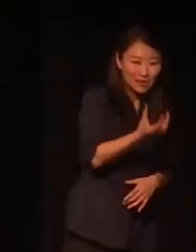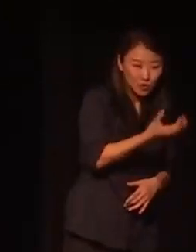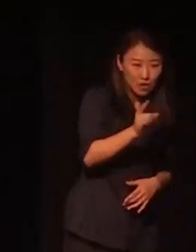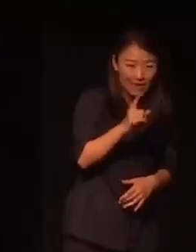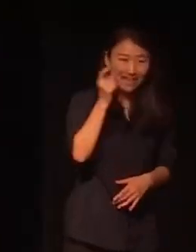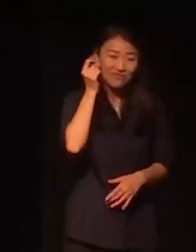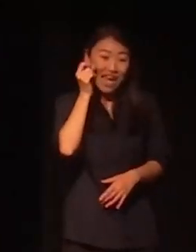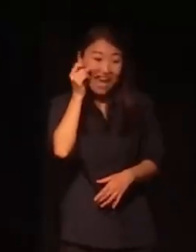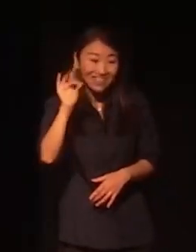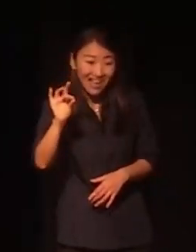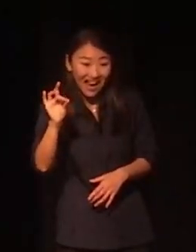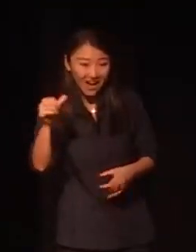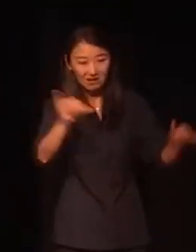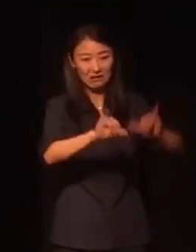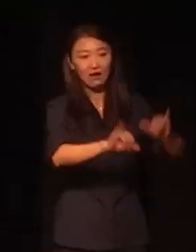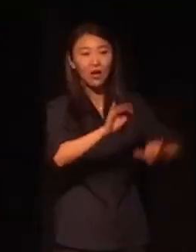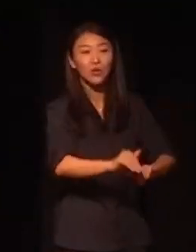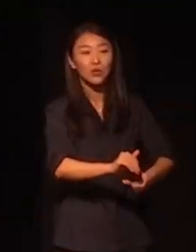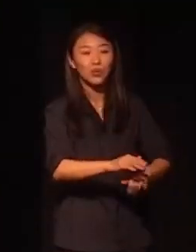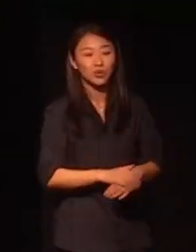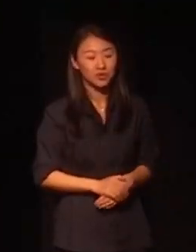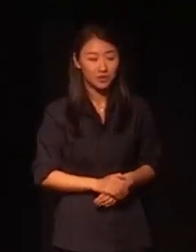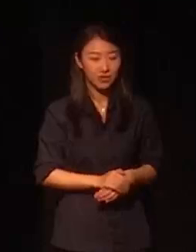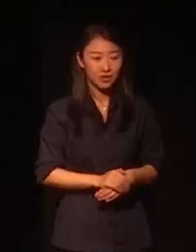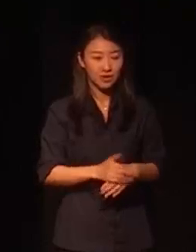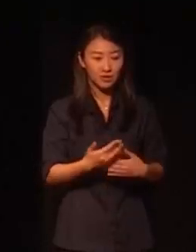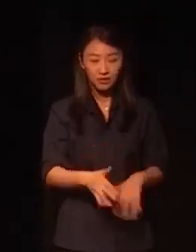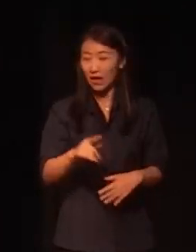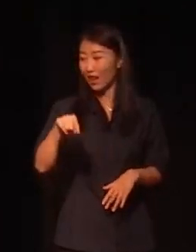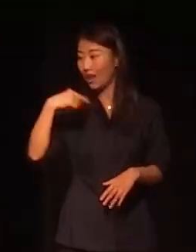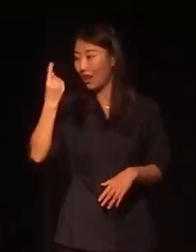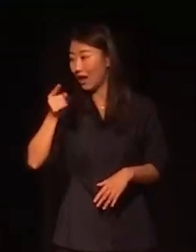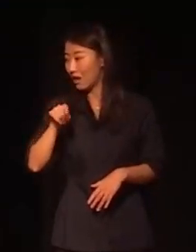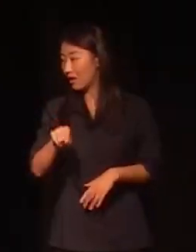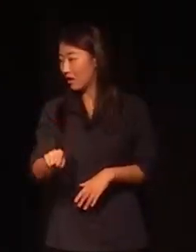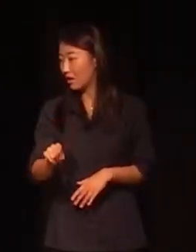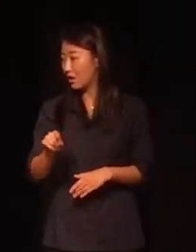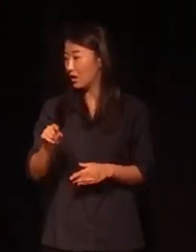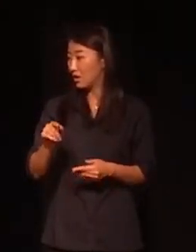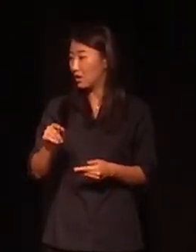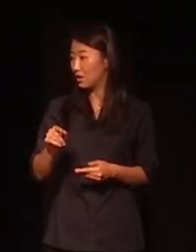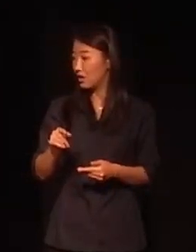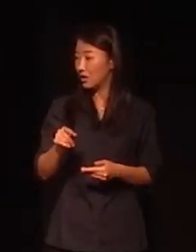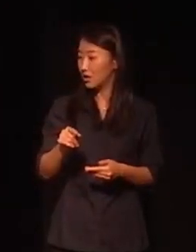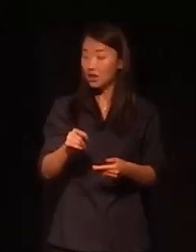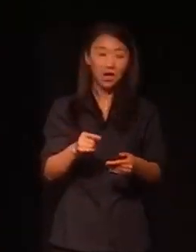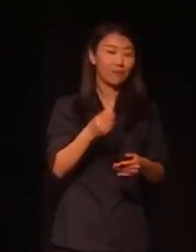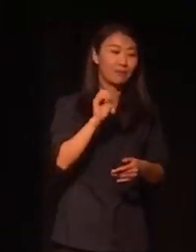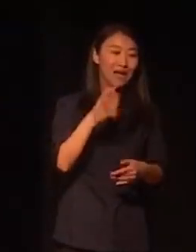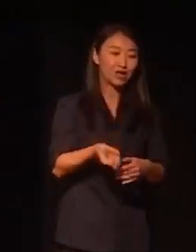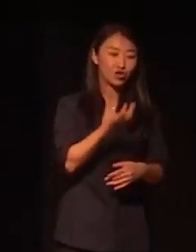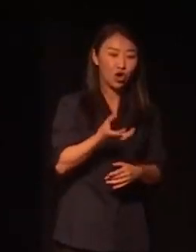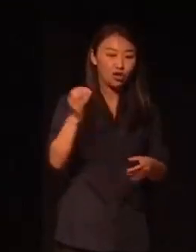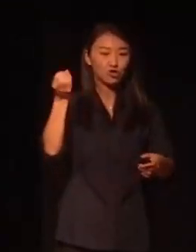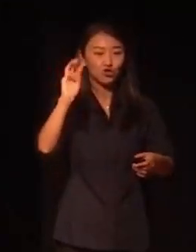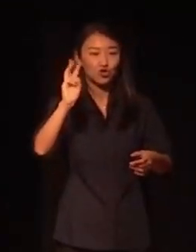okay? And scalding is another cooking method. You can scald spinach,